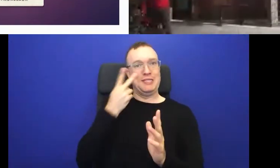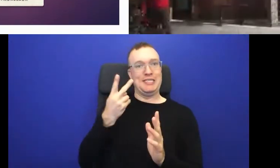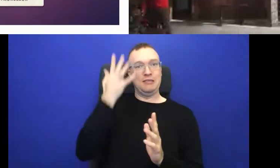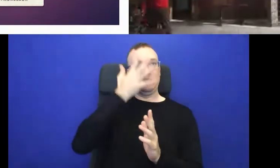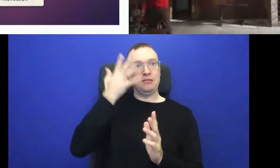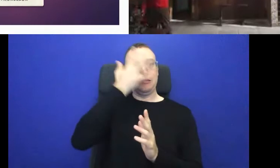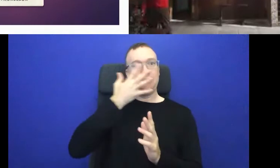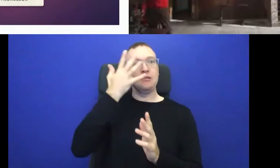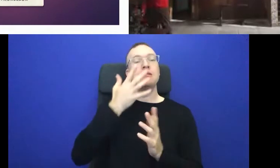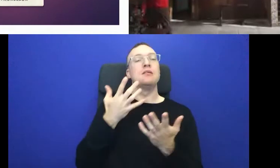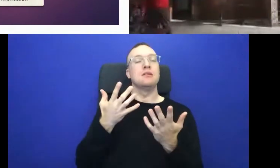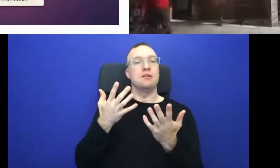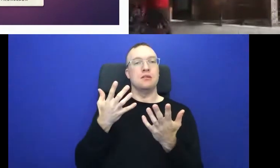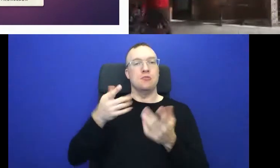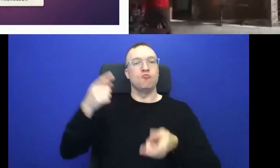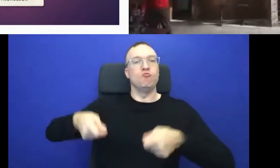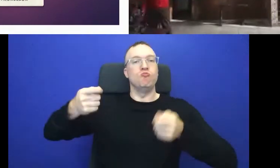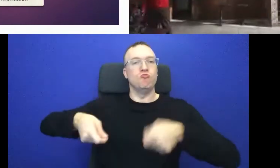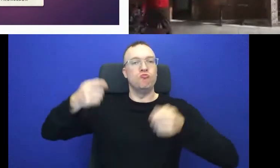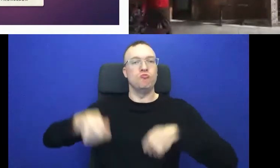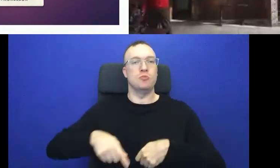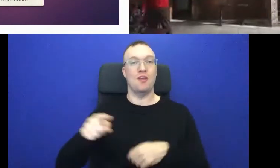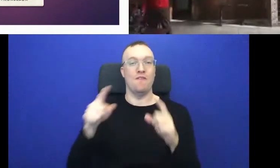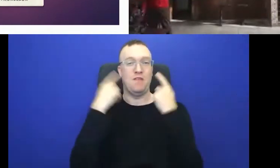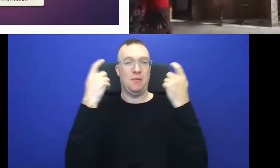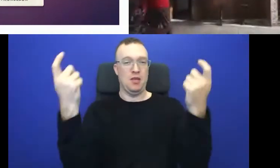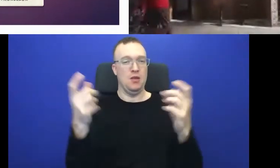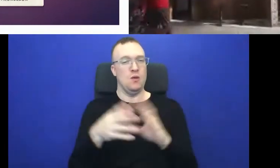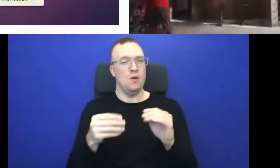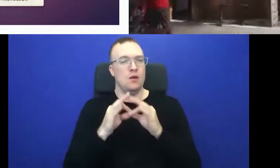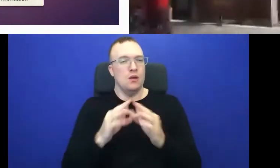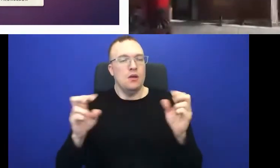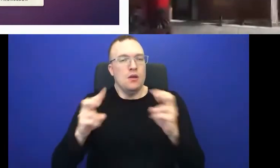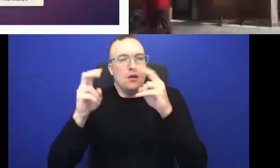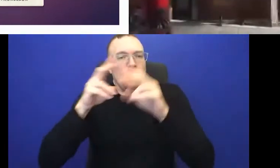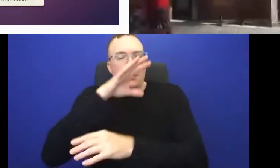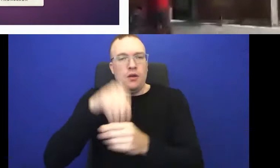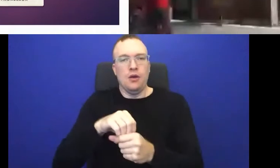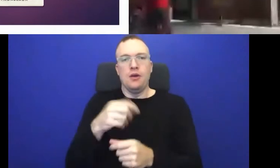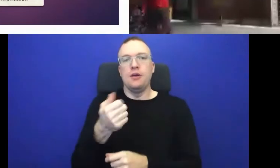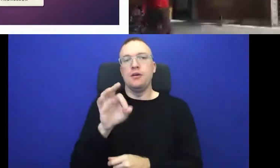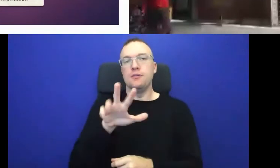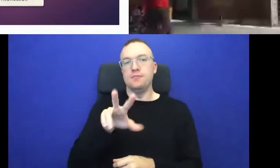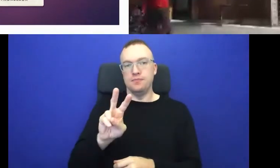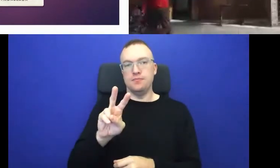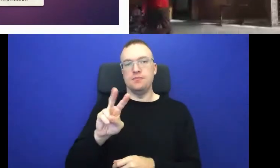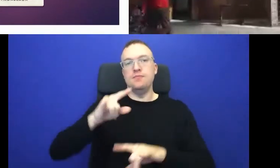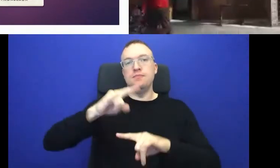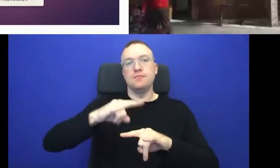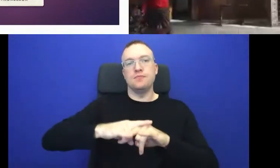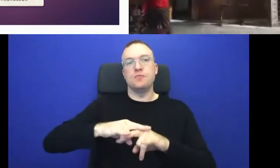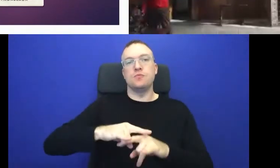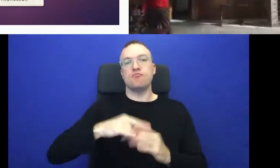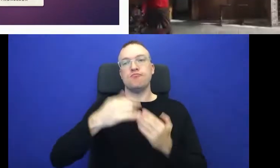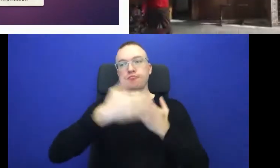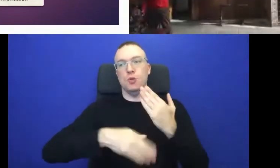And this is such a famous ghost story about the castle that it actually appears on a 1932 cigarette card that you can see on the